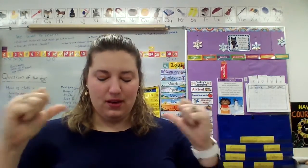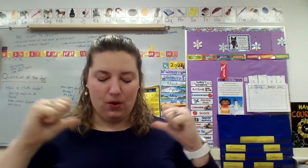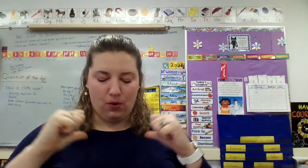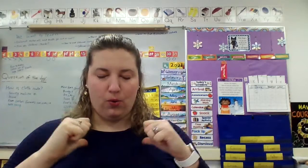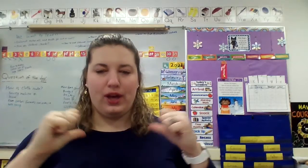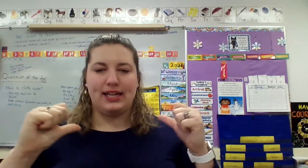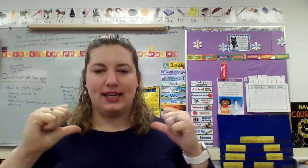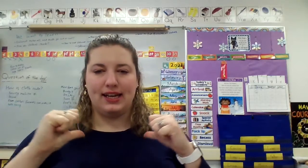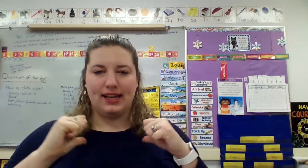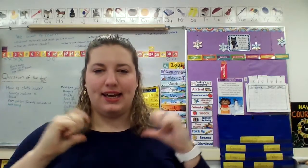Win, eh.